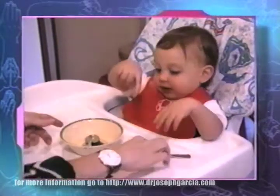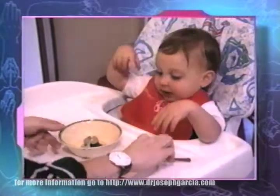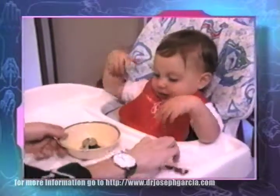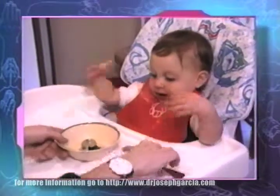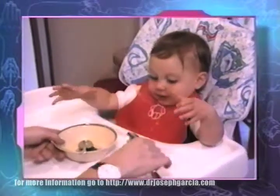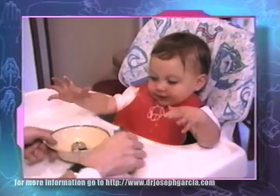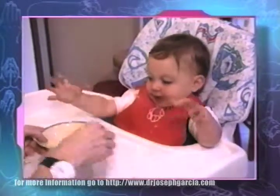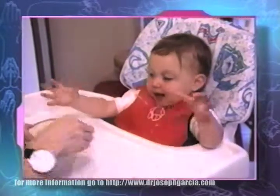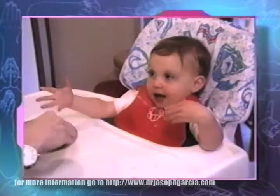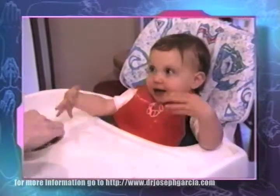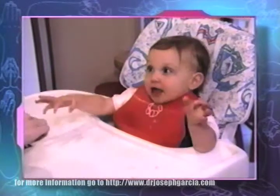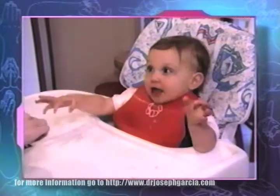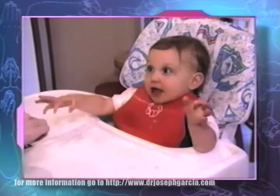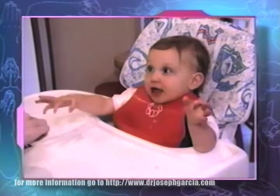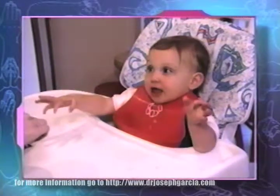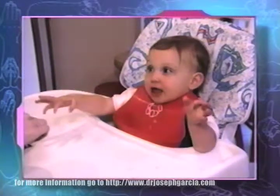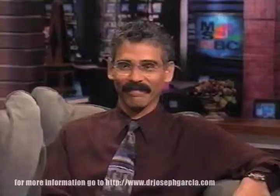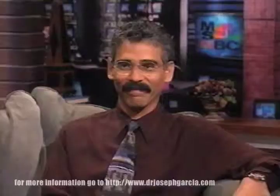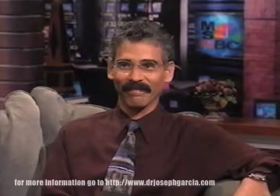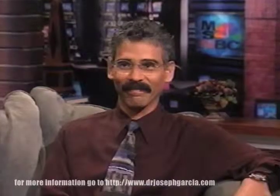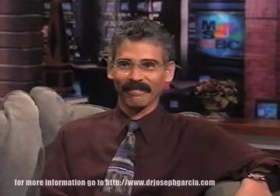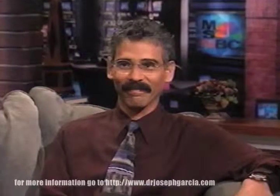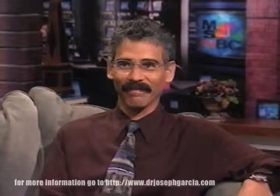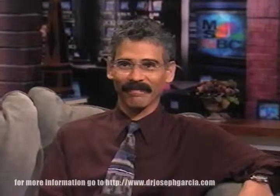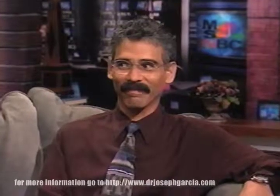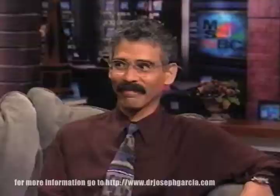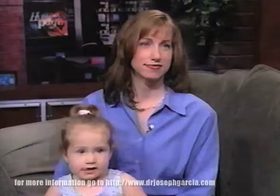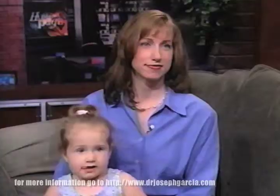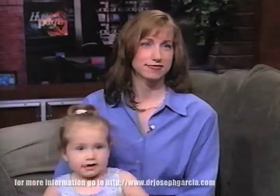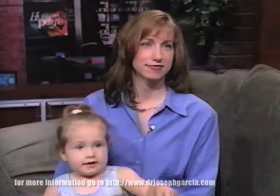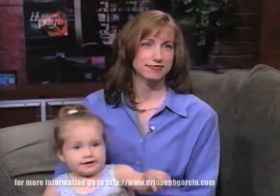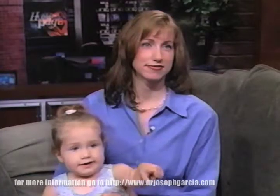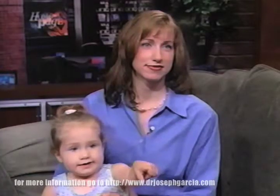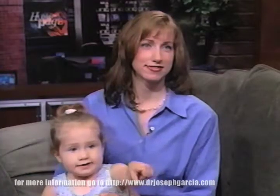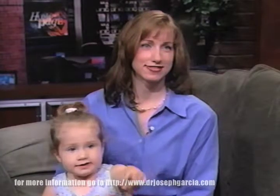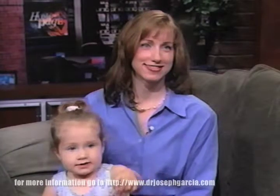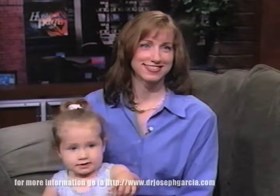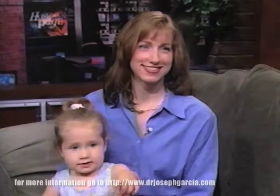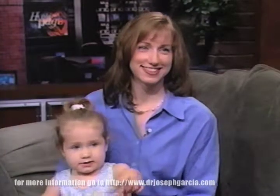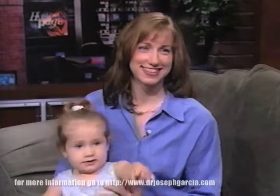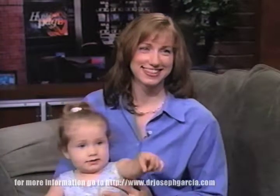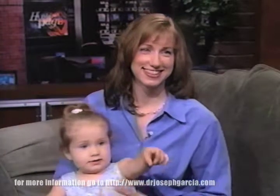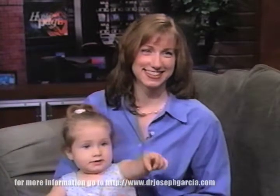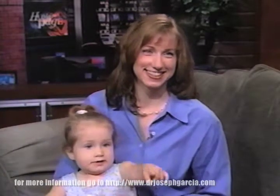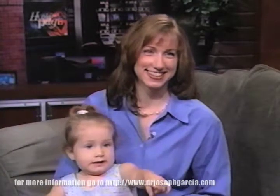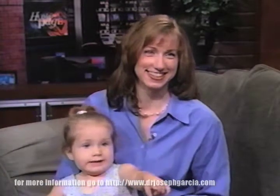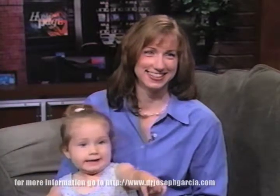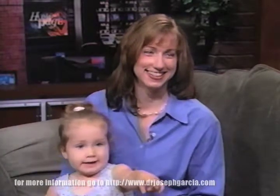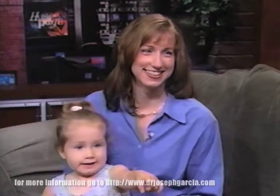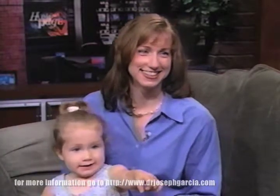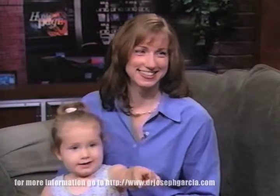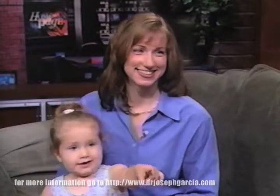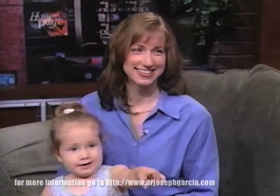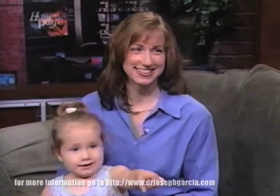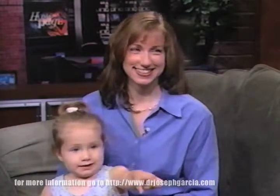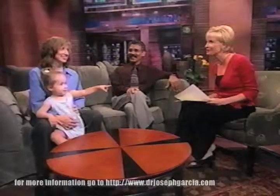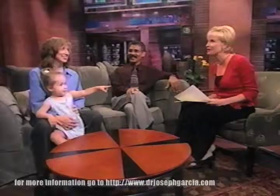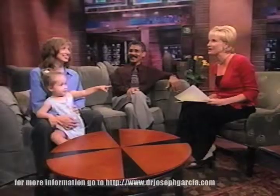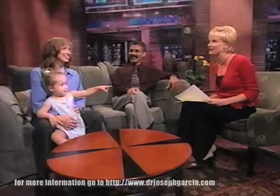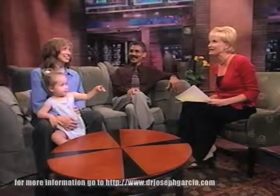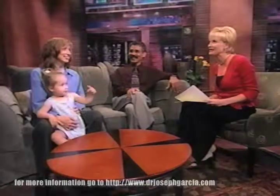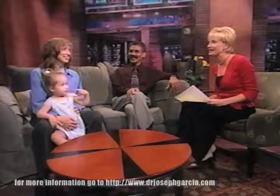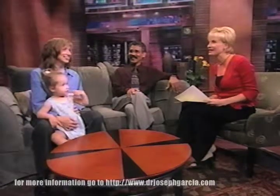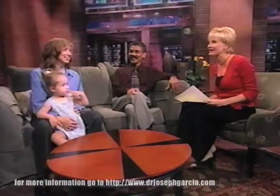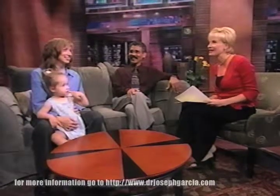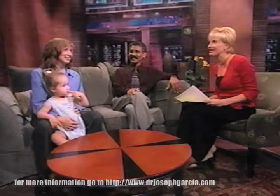Joseph Garcia is here to tell us more about his research, and with him is Sarah Button and her very, very active daughter, Kate, who's